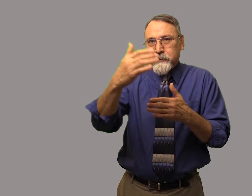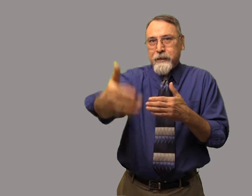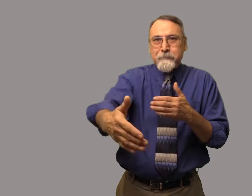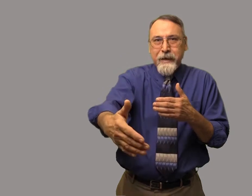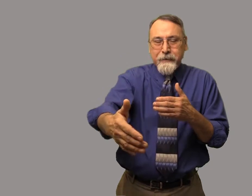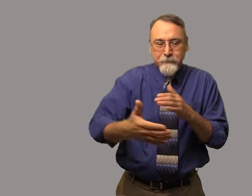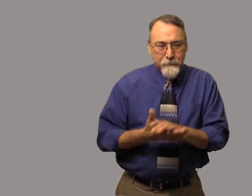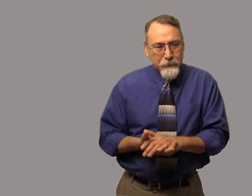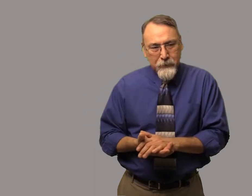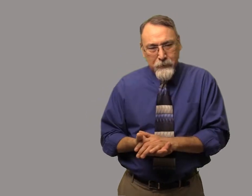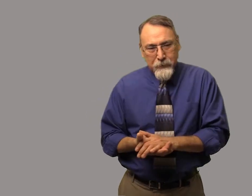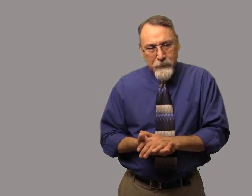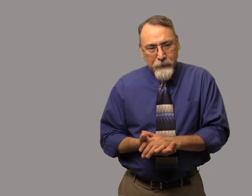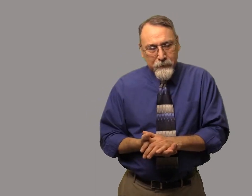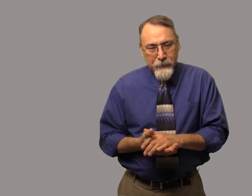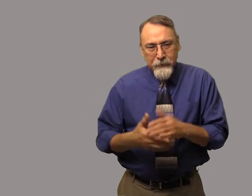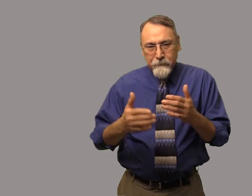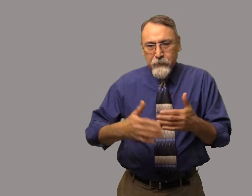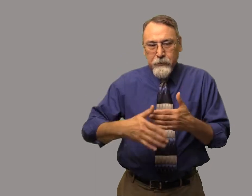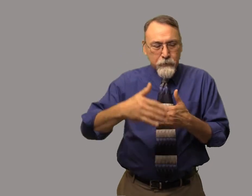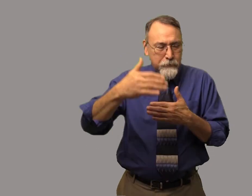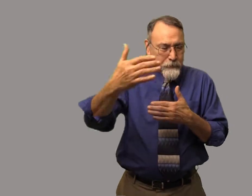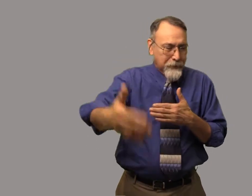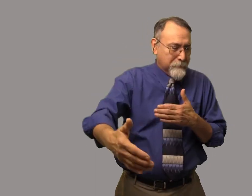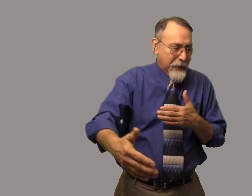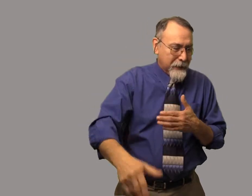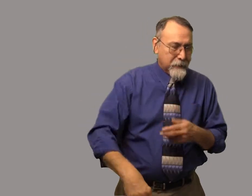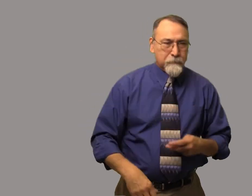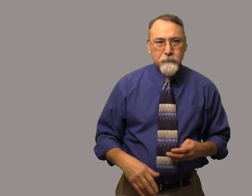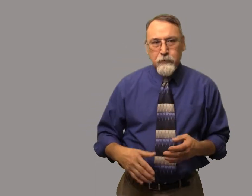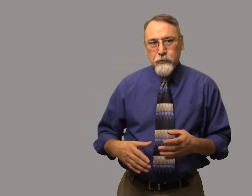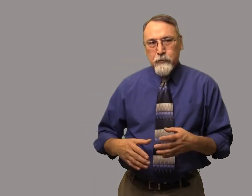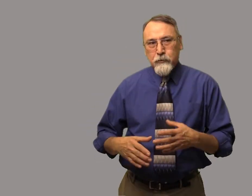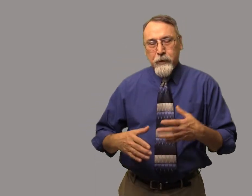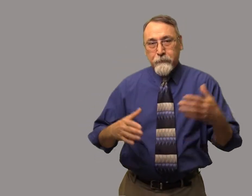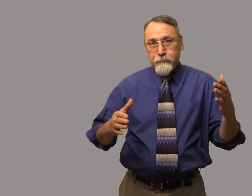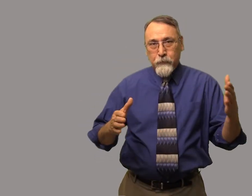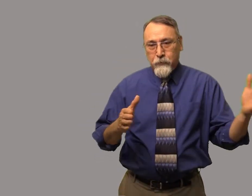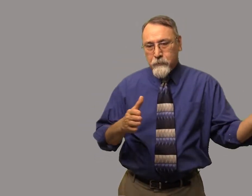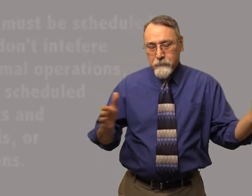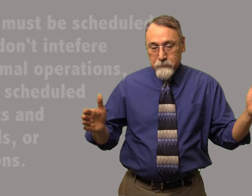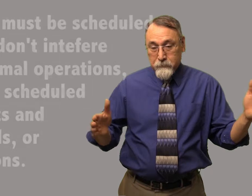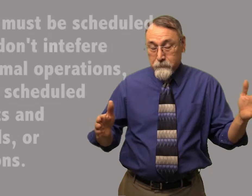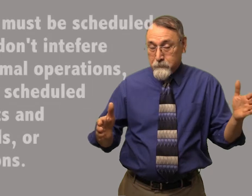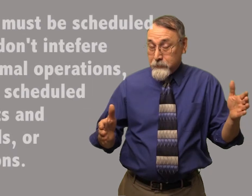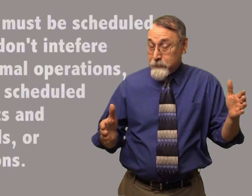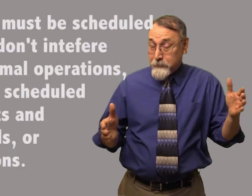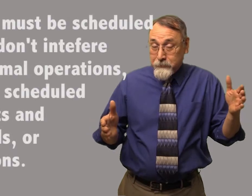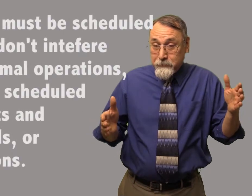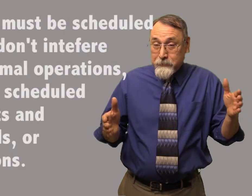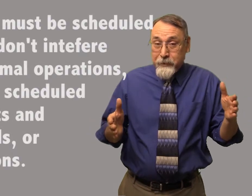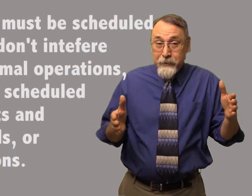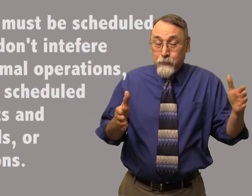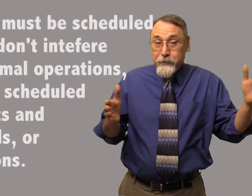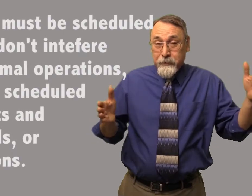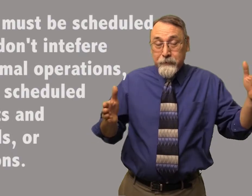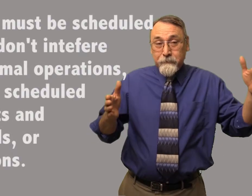tape backup. And then if you're going to do it to tape backup, do you do a full, which could take a week if